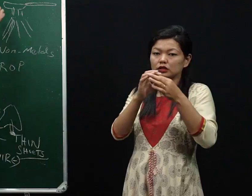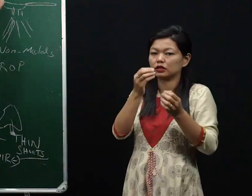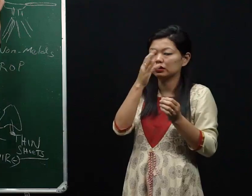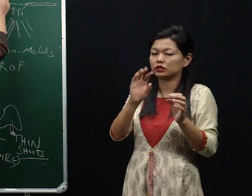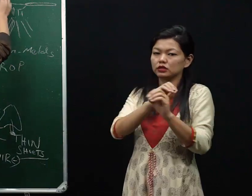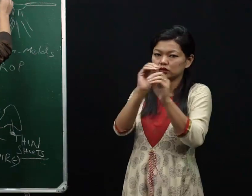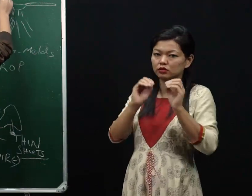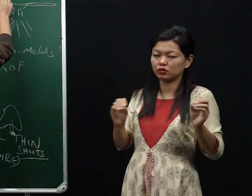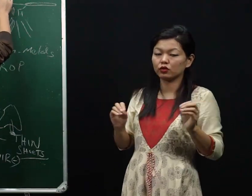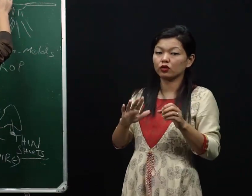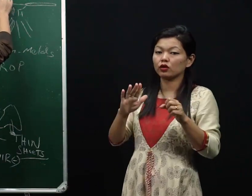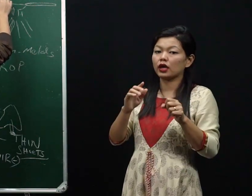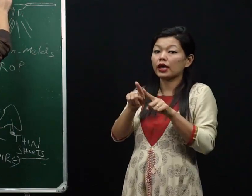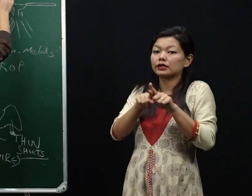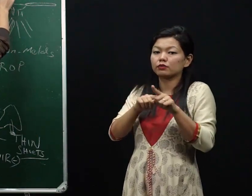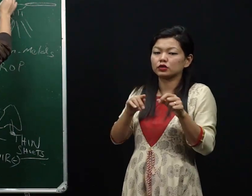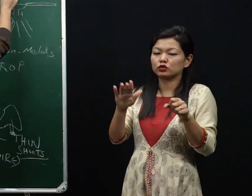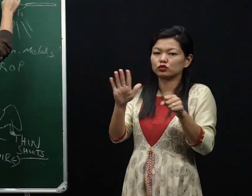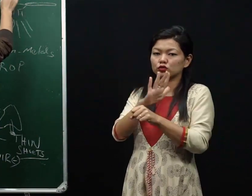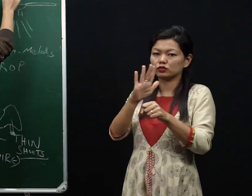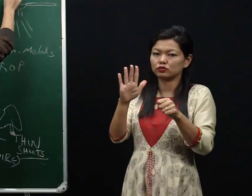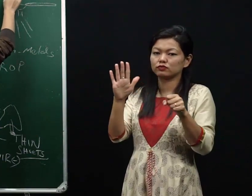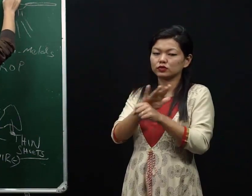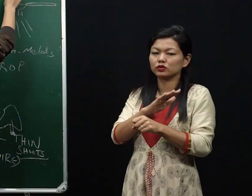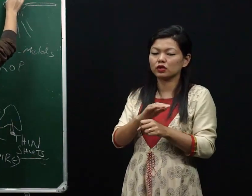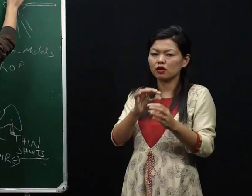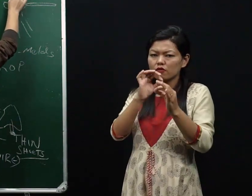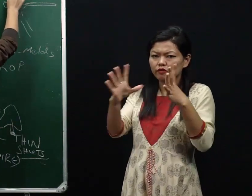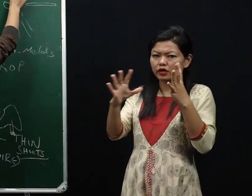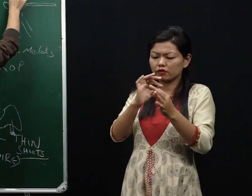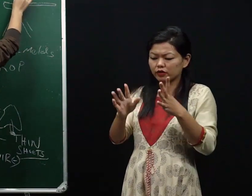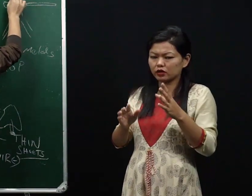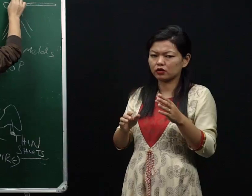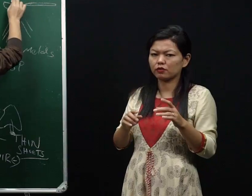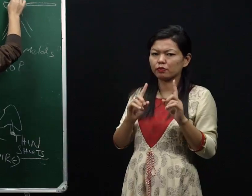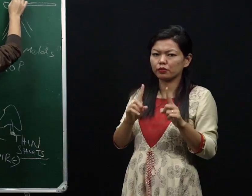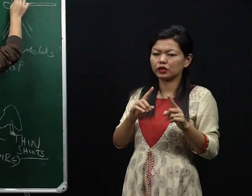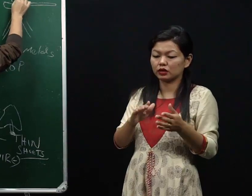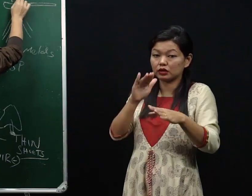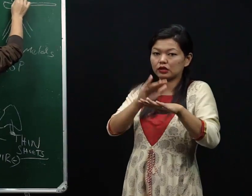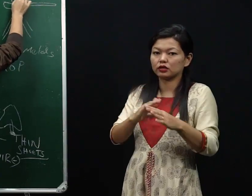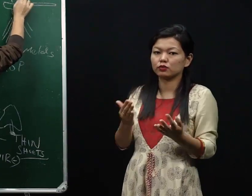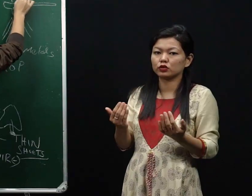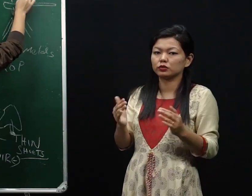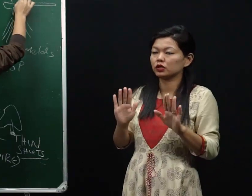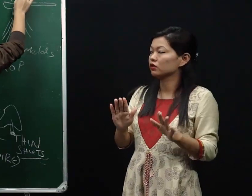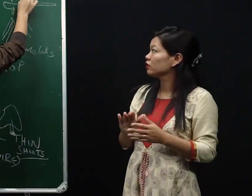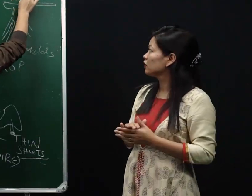is a frying pan, okay? A metal frying pan, a